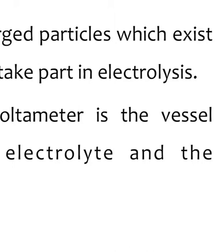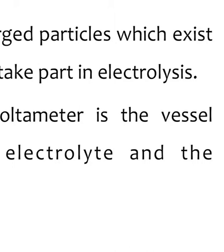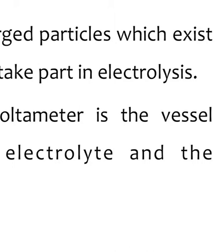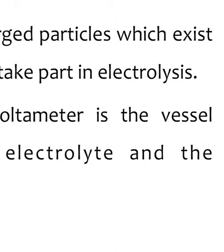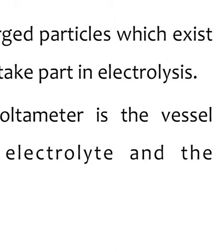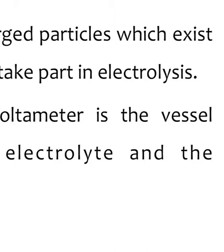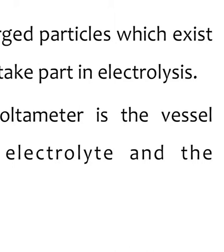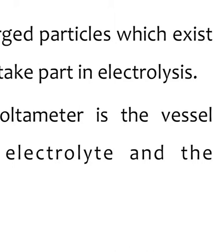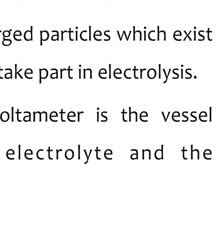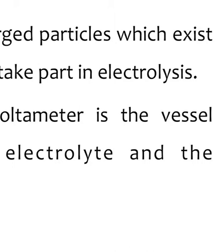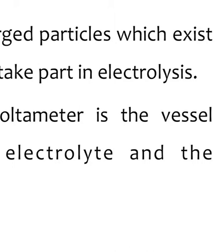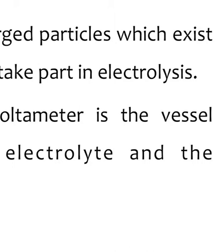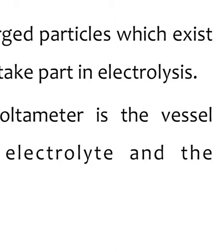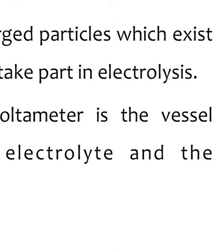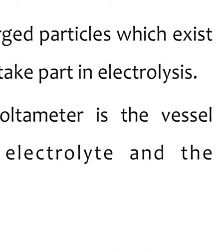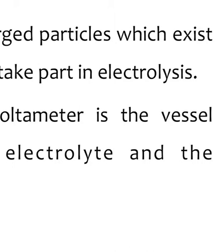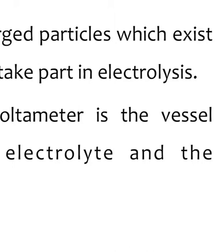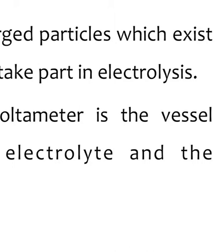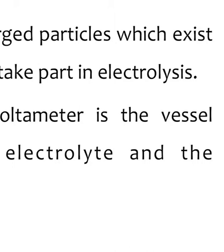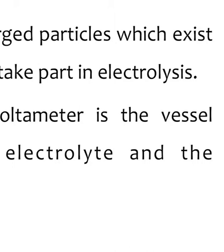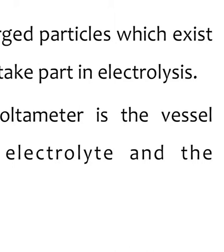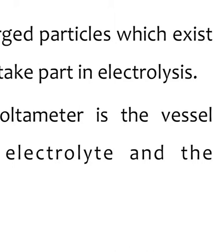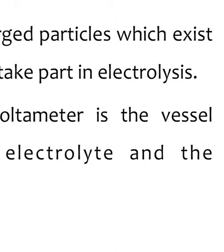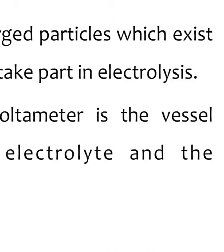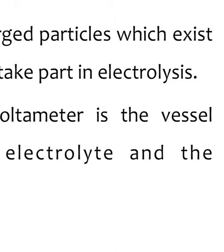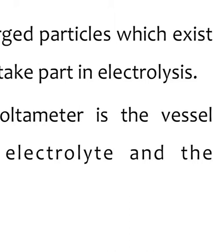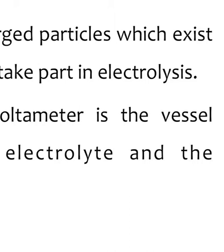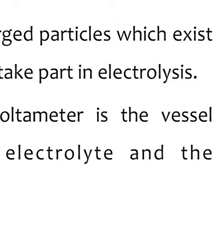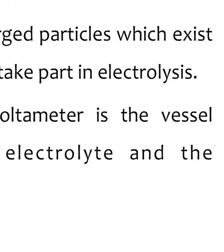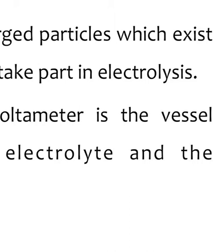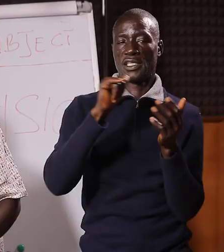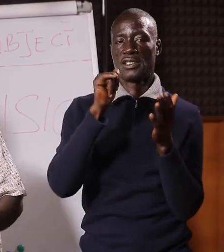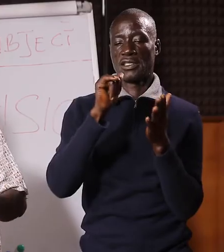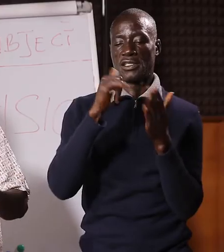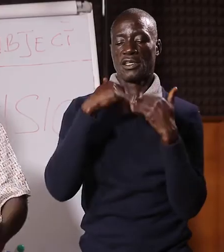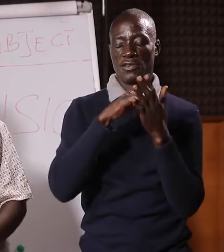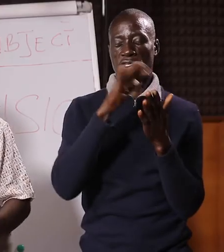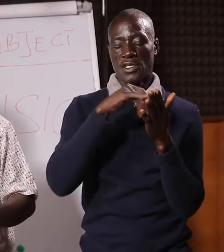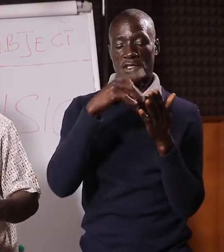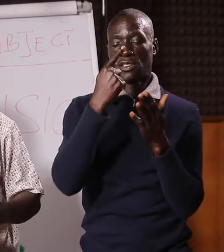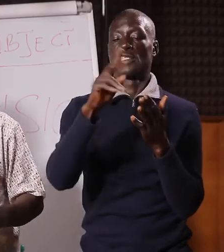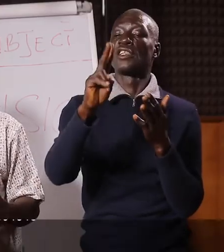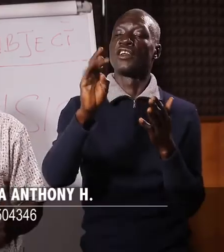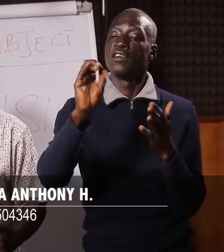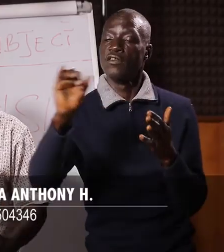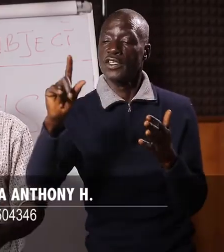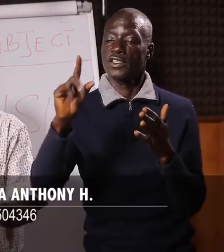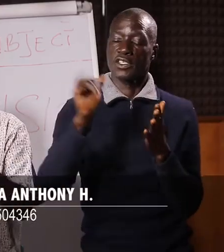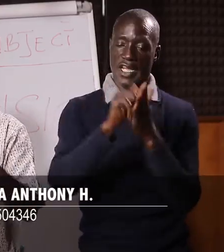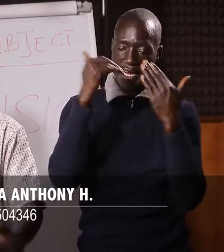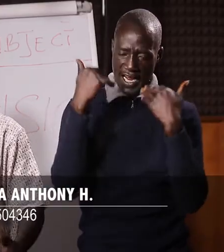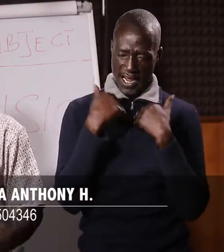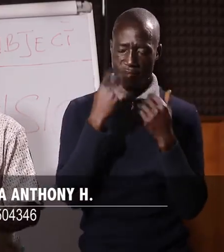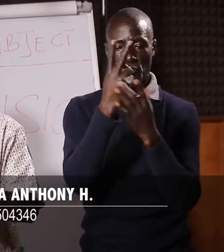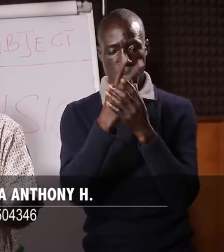container containing the electrolytes and the electrodes. So the vessel or the container that